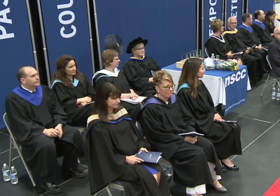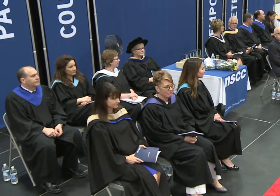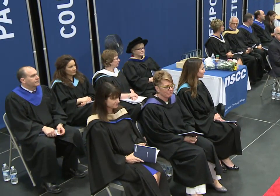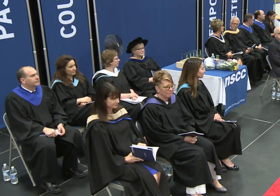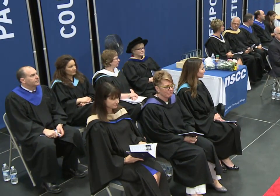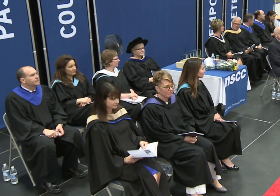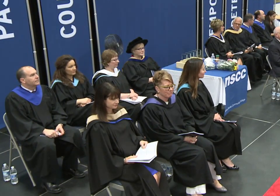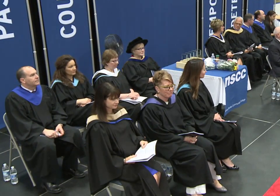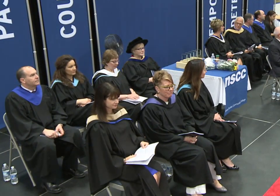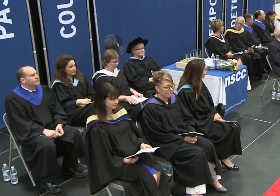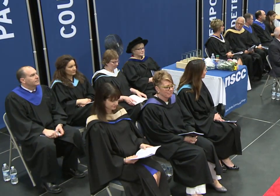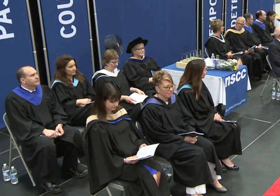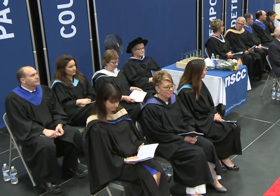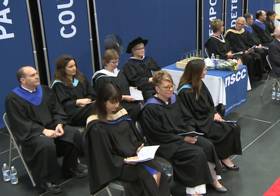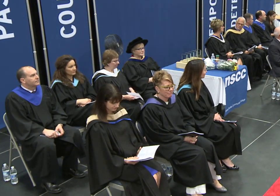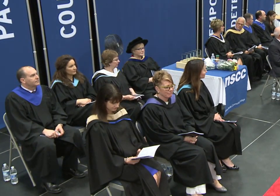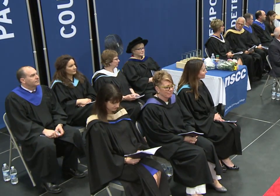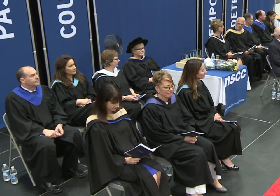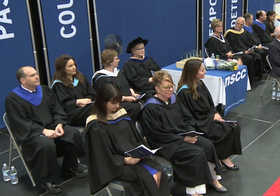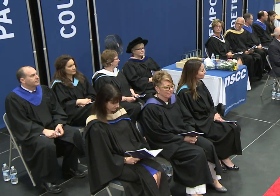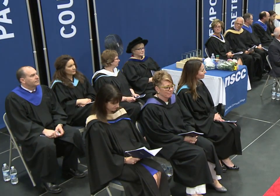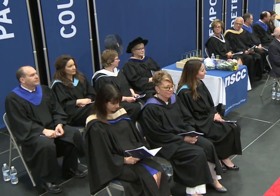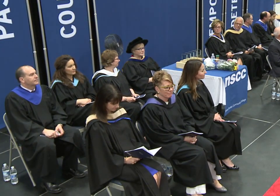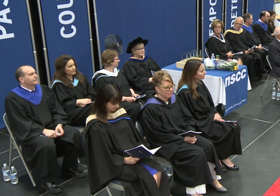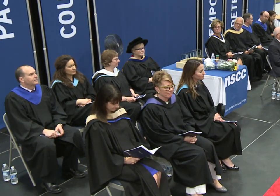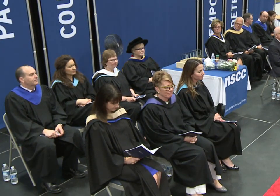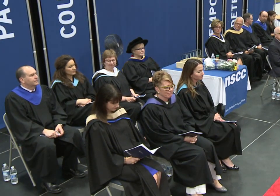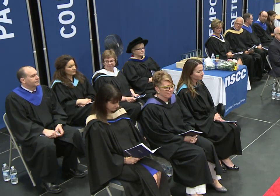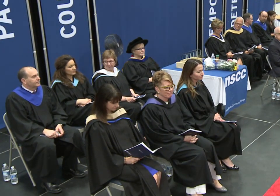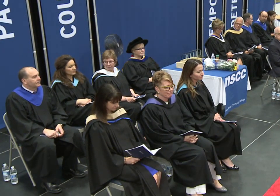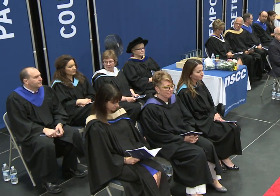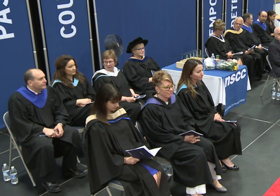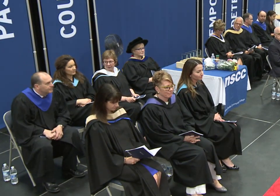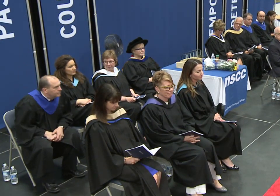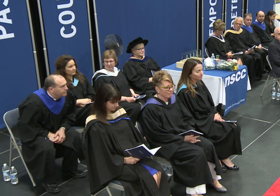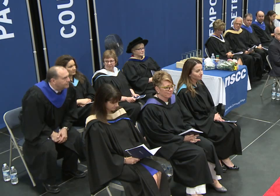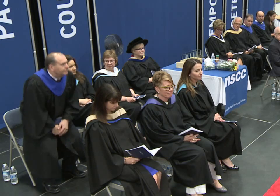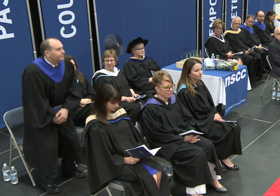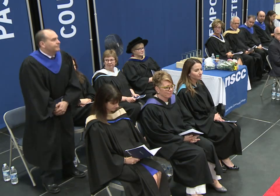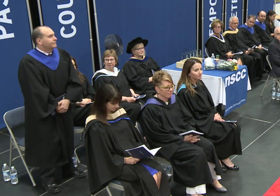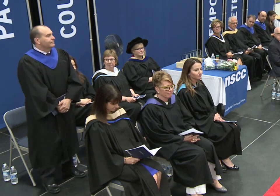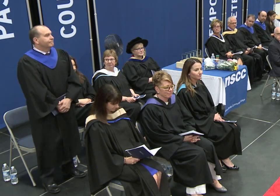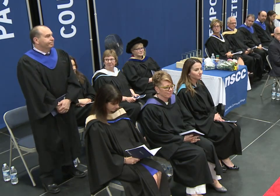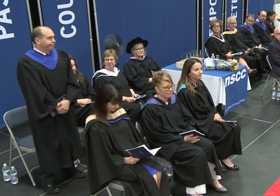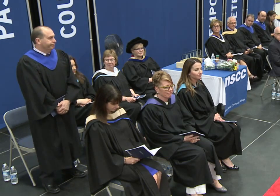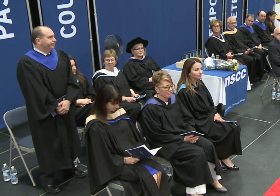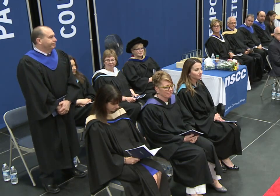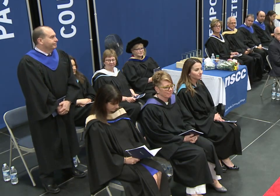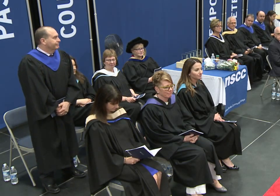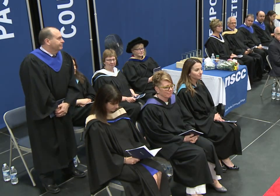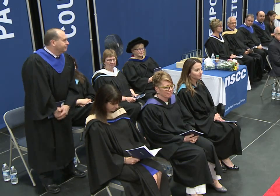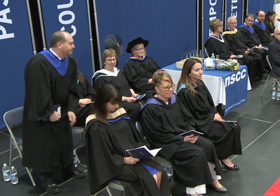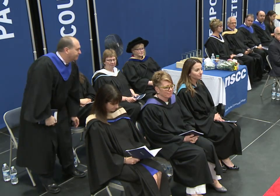In the back row, to my far right, Greg Russell, Dean for the School of Business.